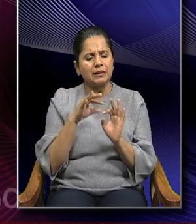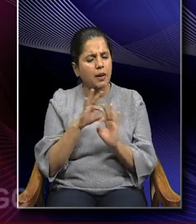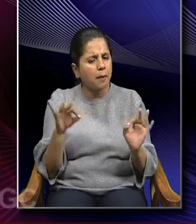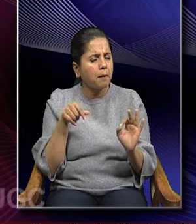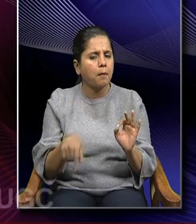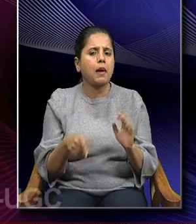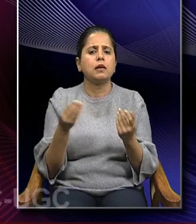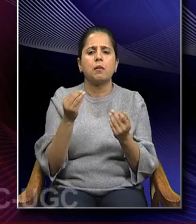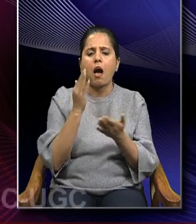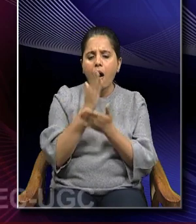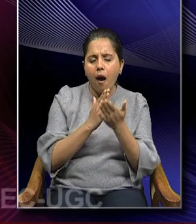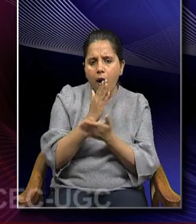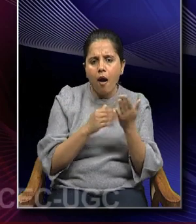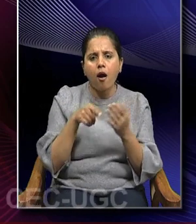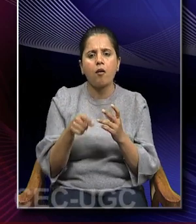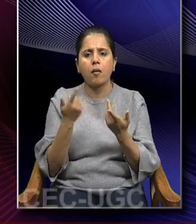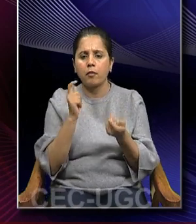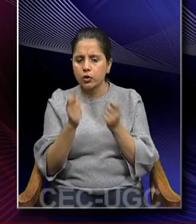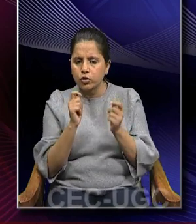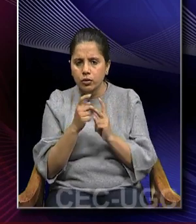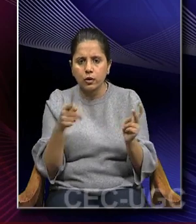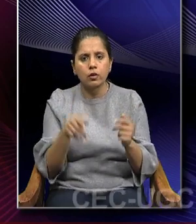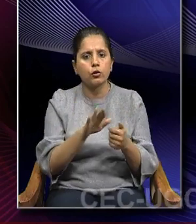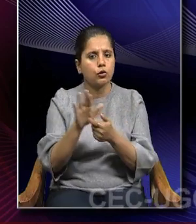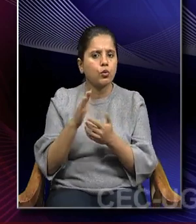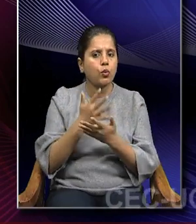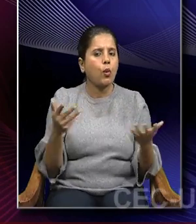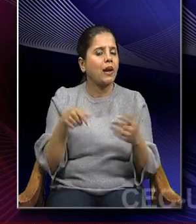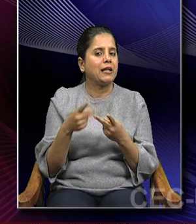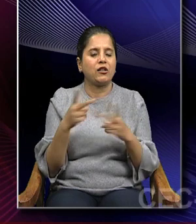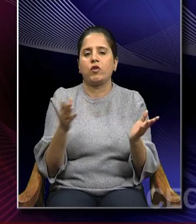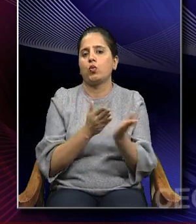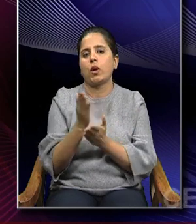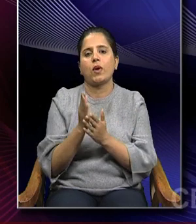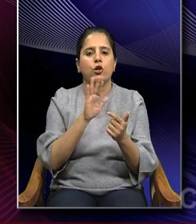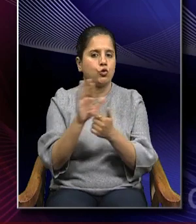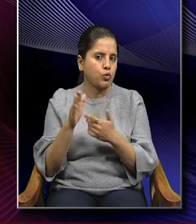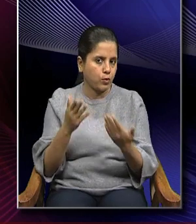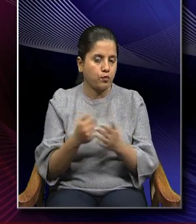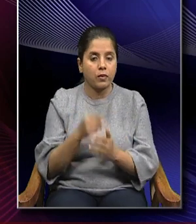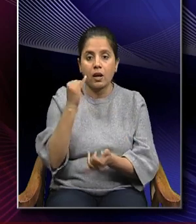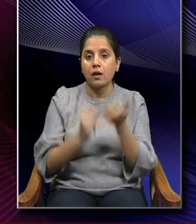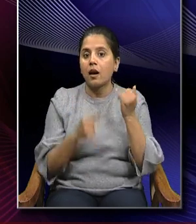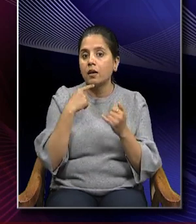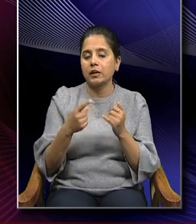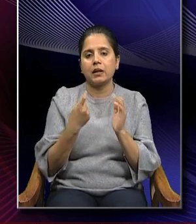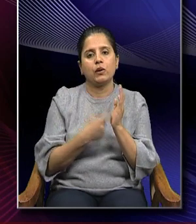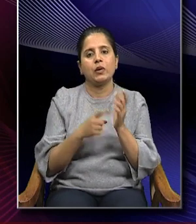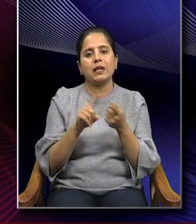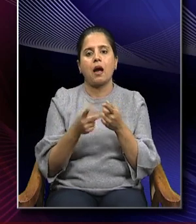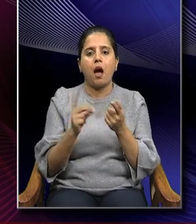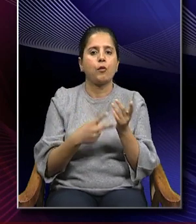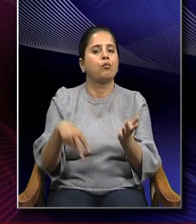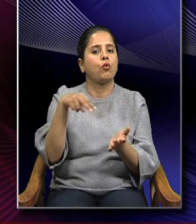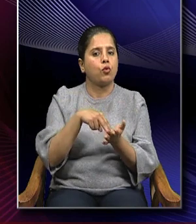some improvement and representing the product in a different way. And the last one is repositionings, wherein we